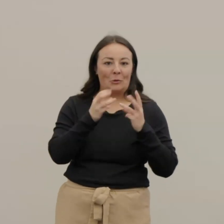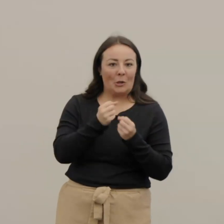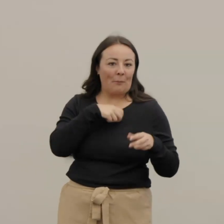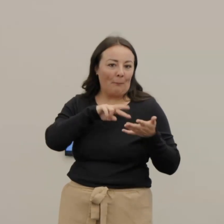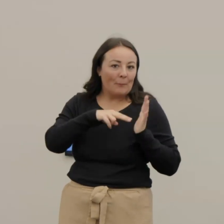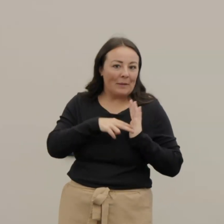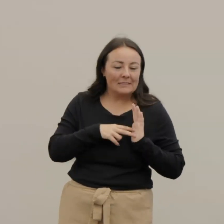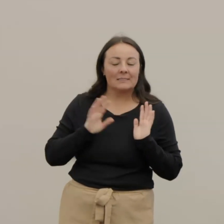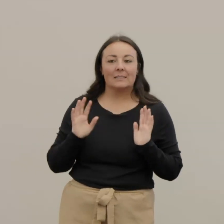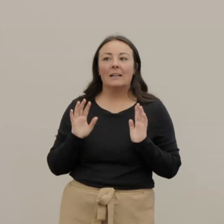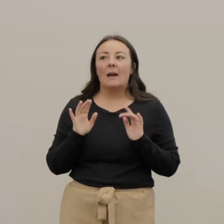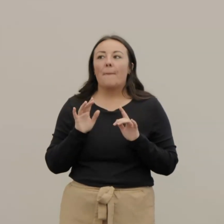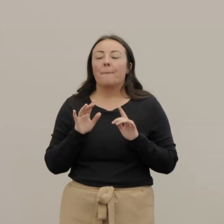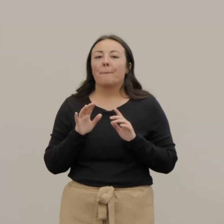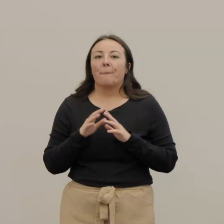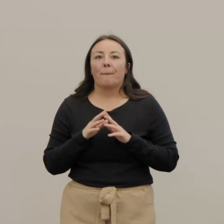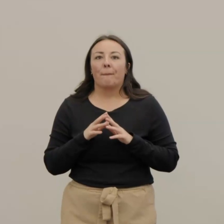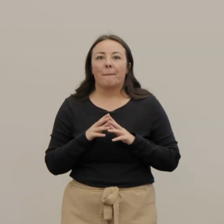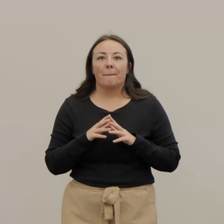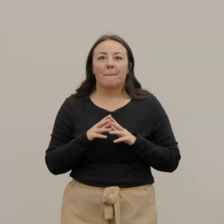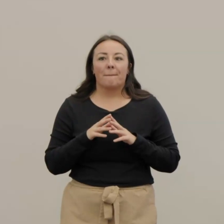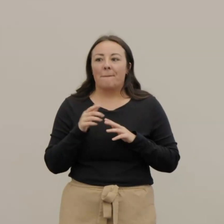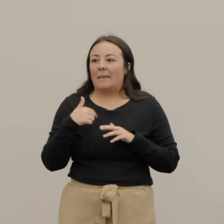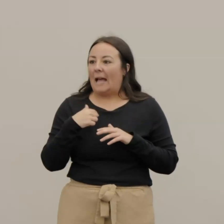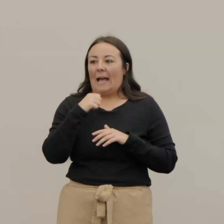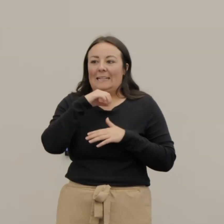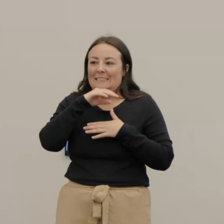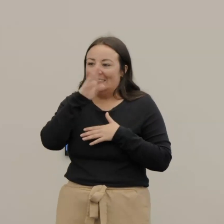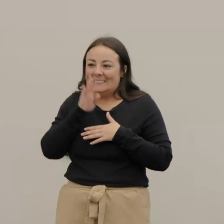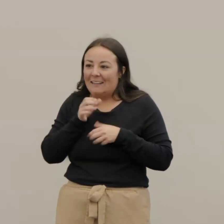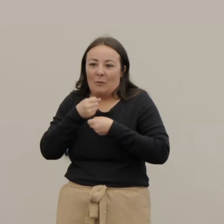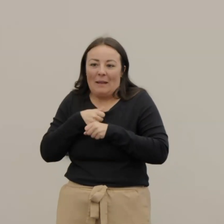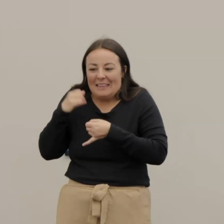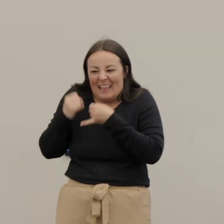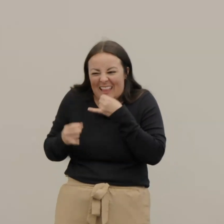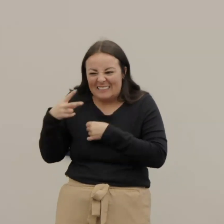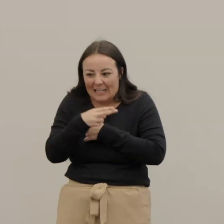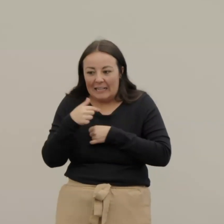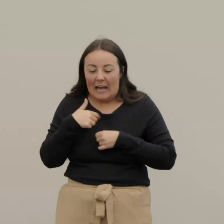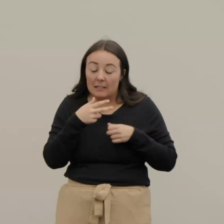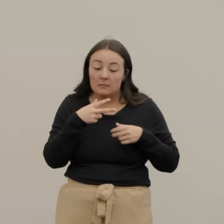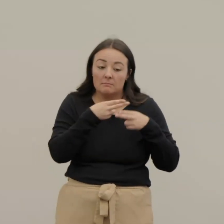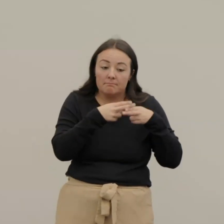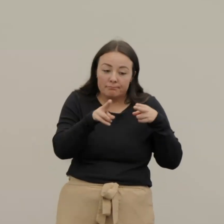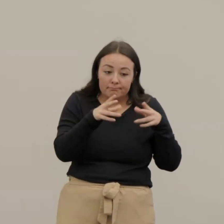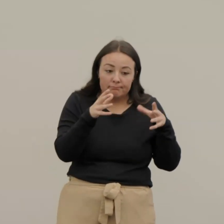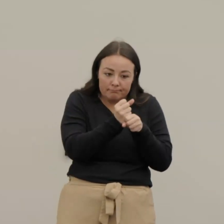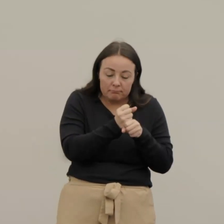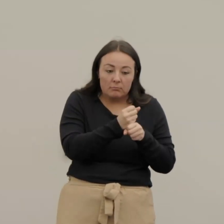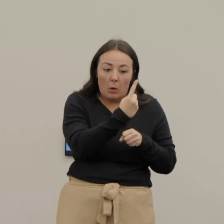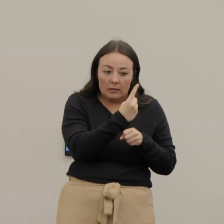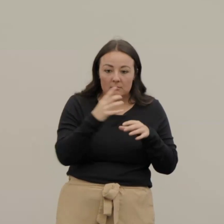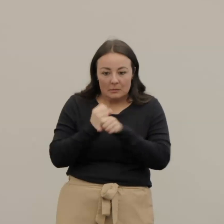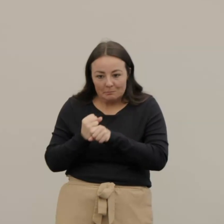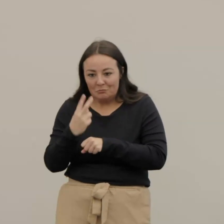And I didn't make that last cut. I only did cut 1, cut 2, cut 3, and then they